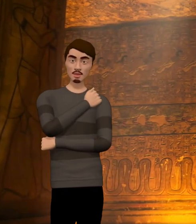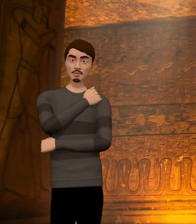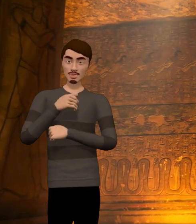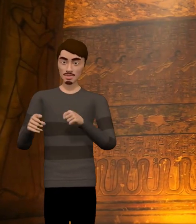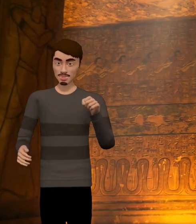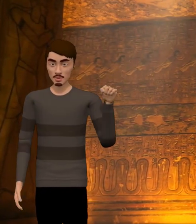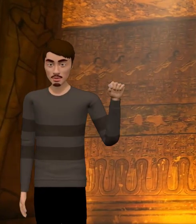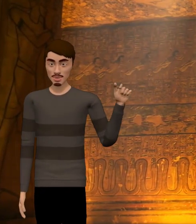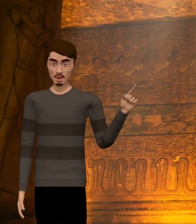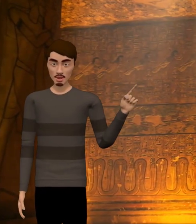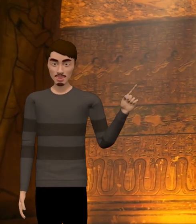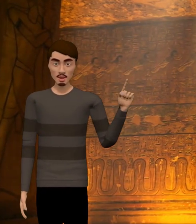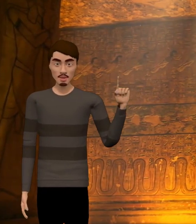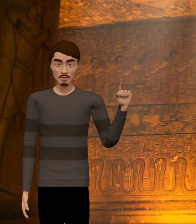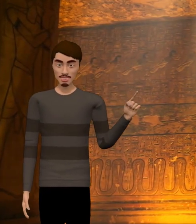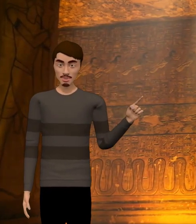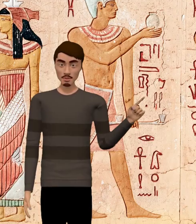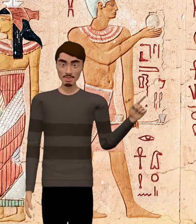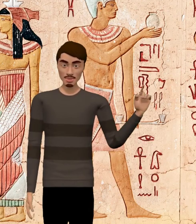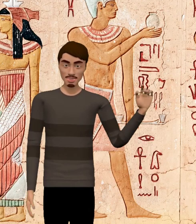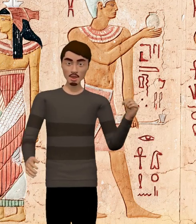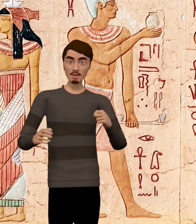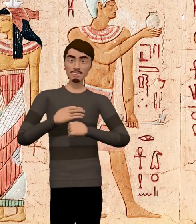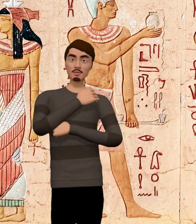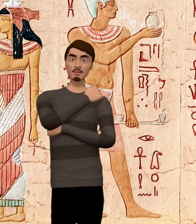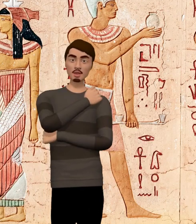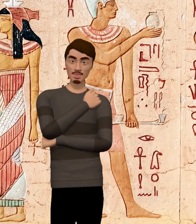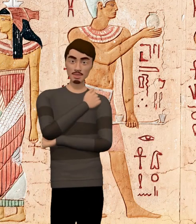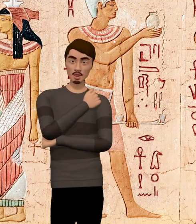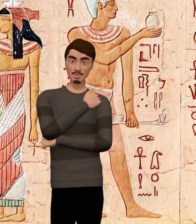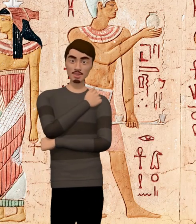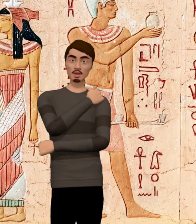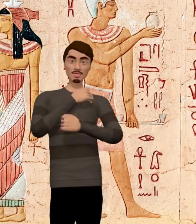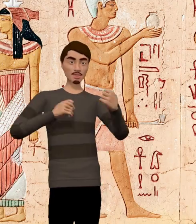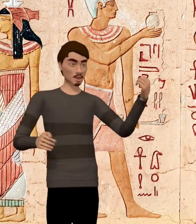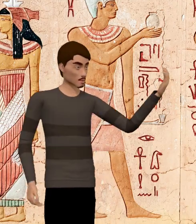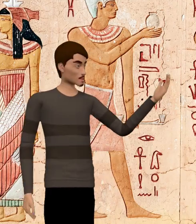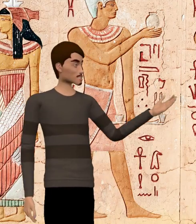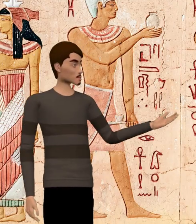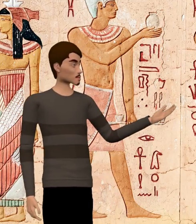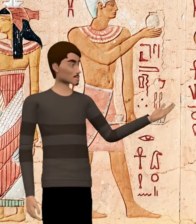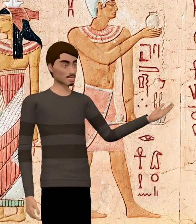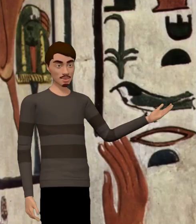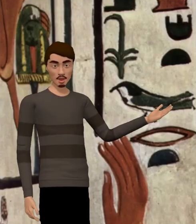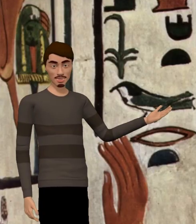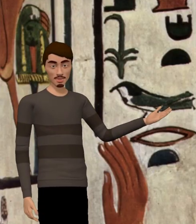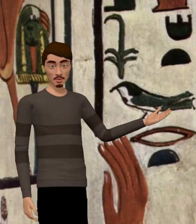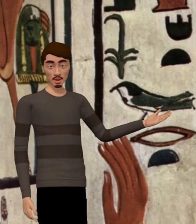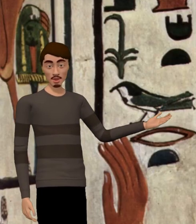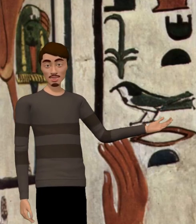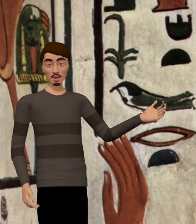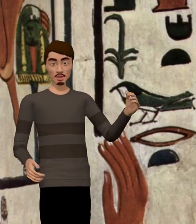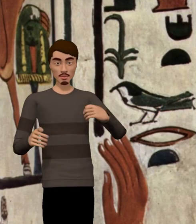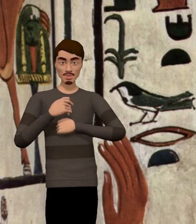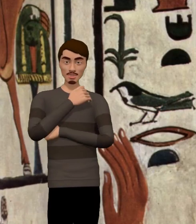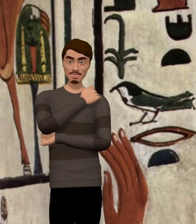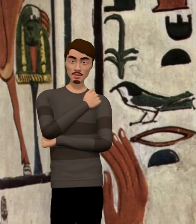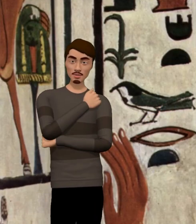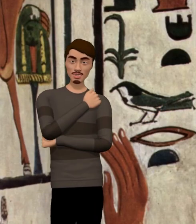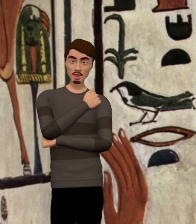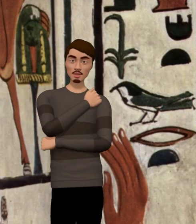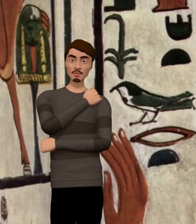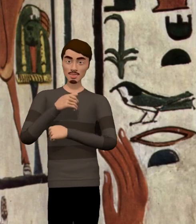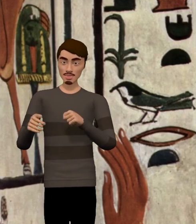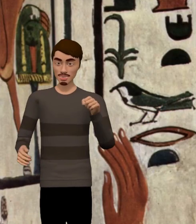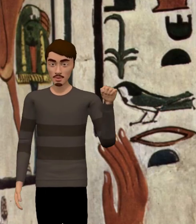of eternal life. From these deep convictions was born the Egyptian reflection on death, rich in symbols, mysteries,